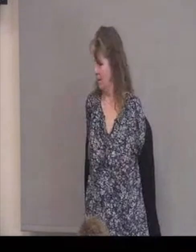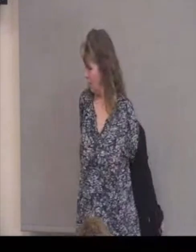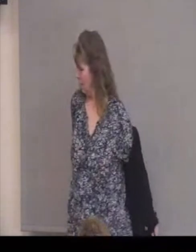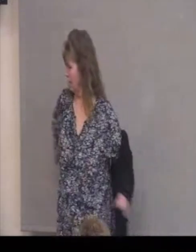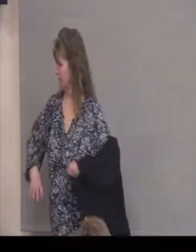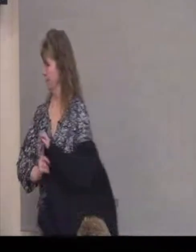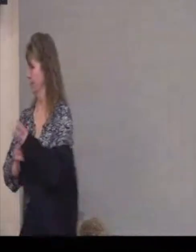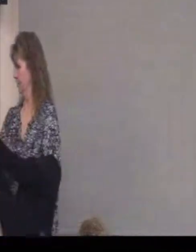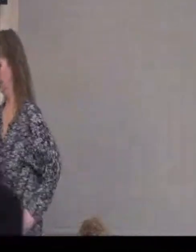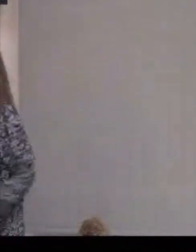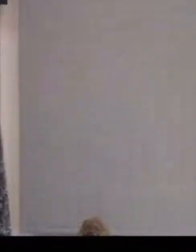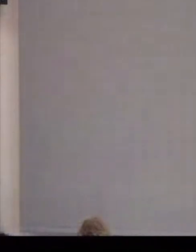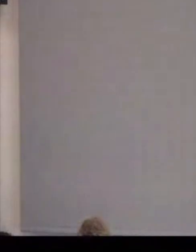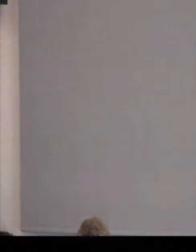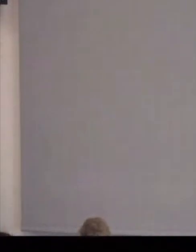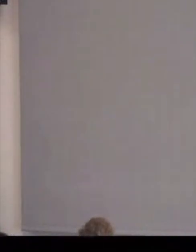Just go ahead and take this off real quick.